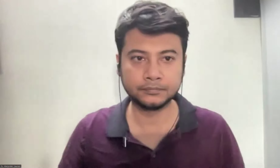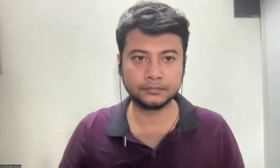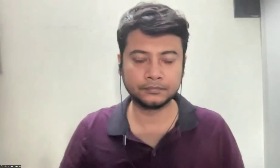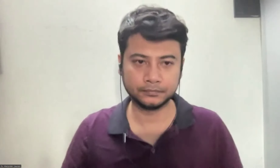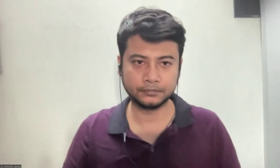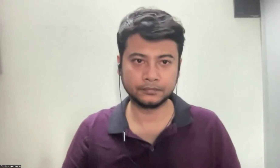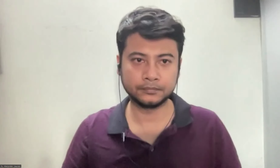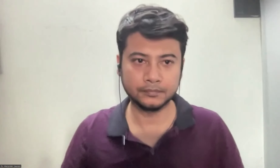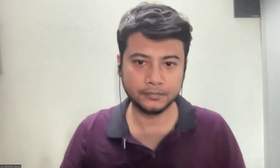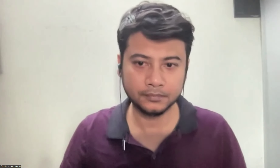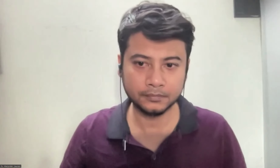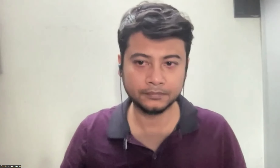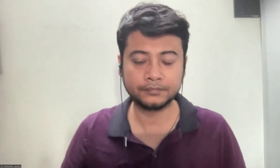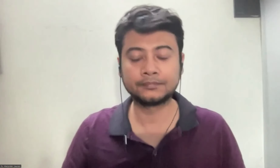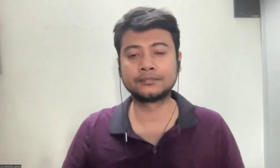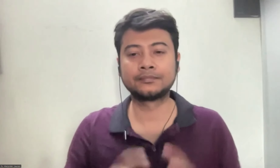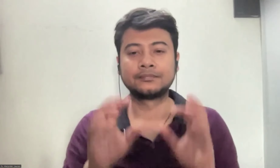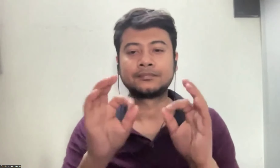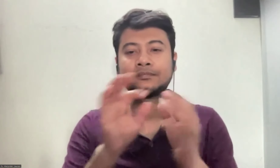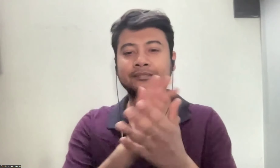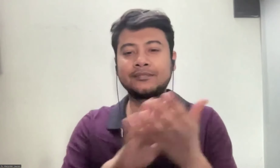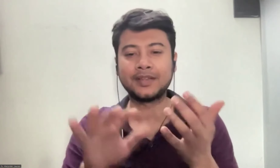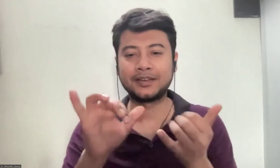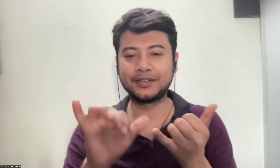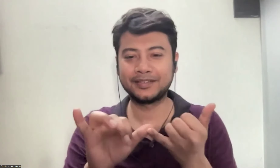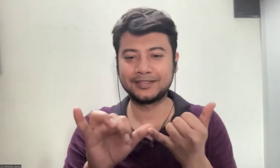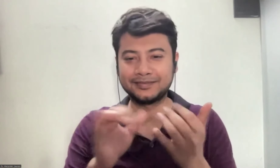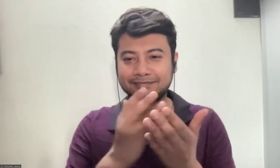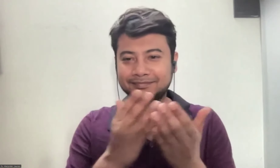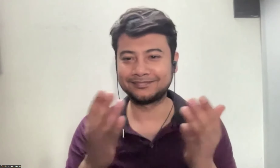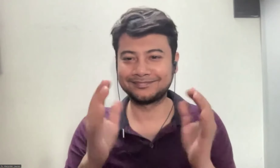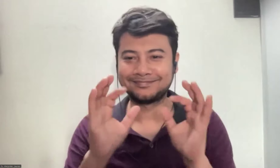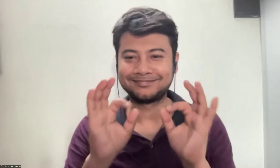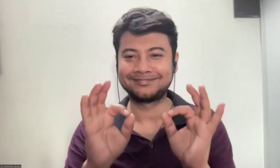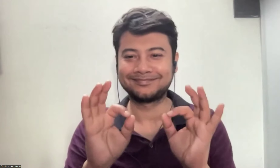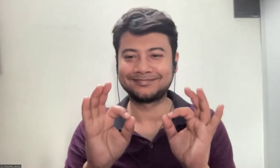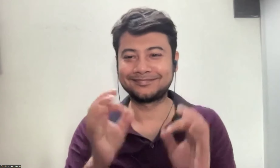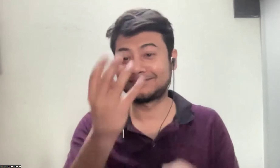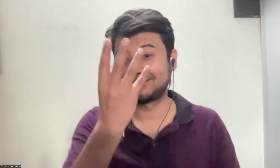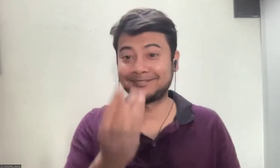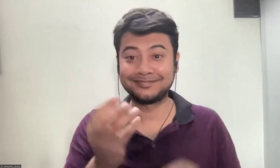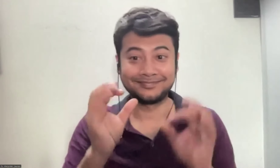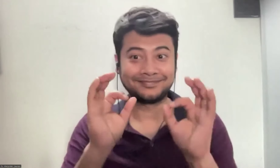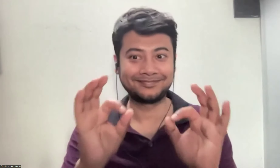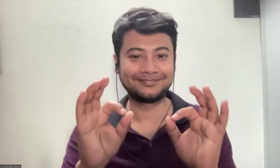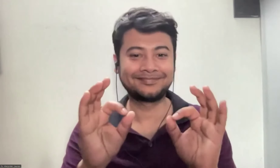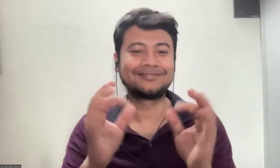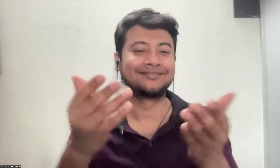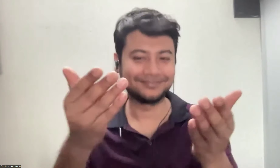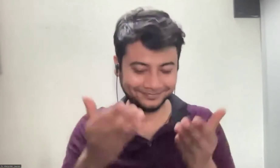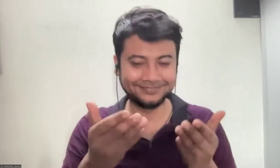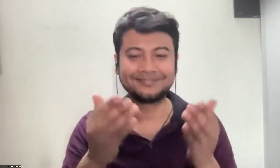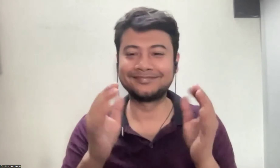Okay. Hare Krishna, everyone. Good evening. A very warm welcome to all of you for this Sunday evening, Bhakti